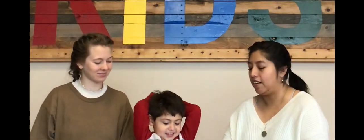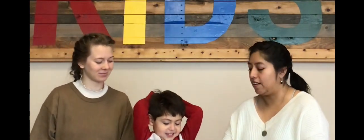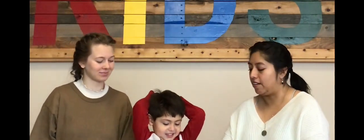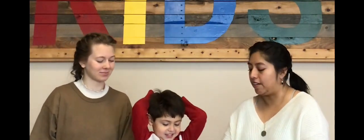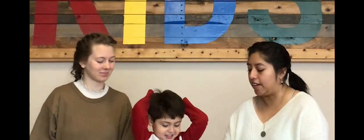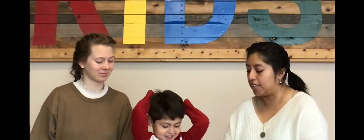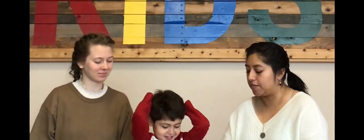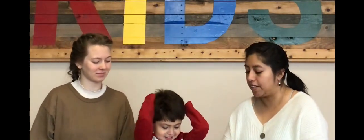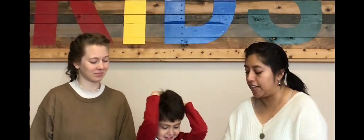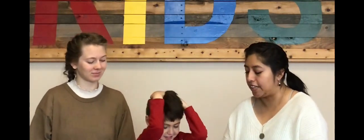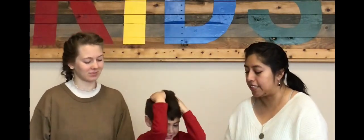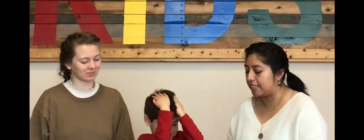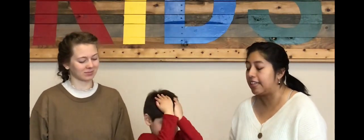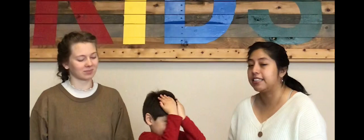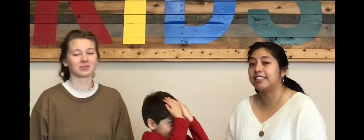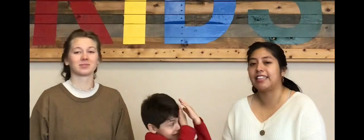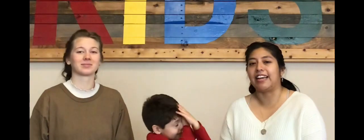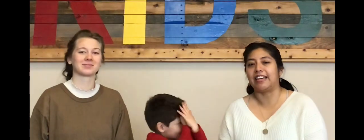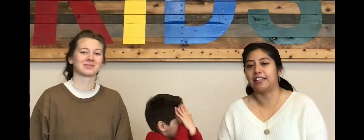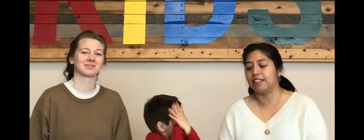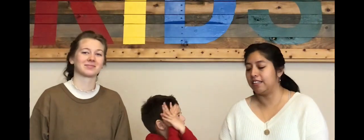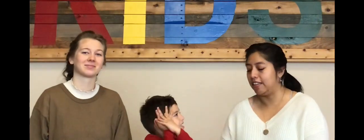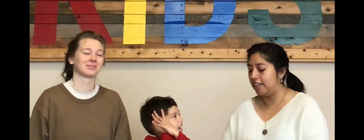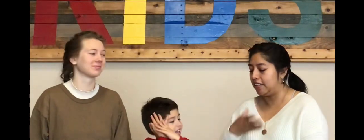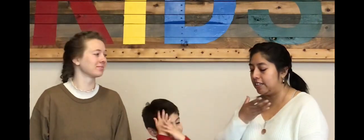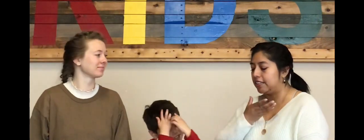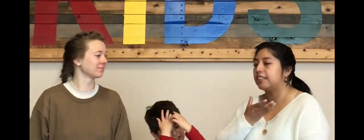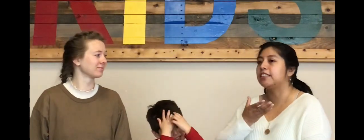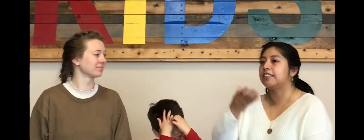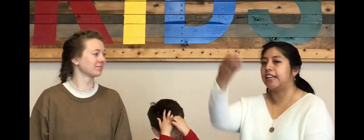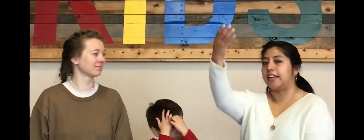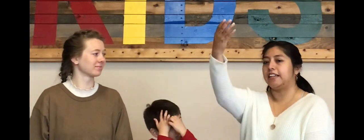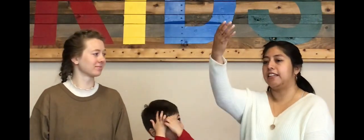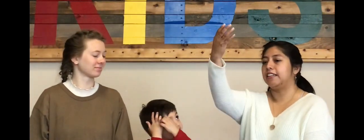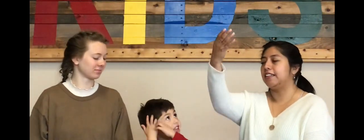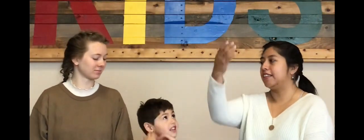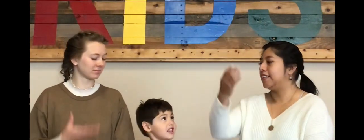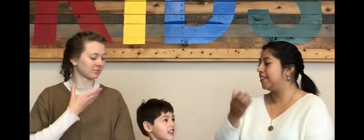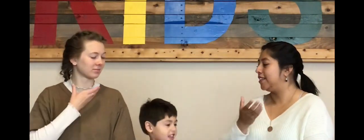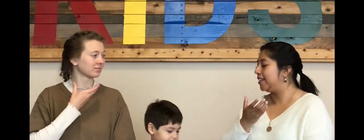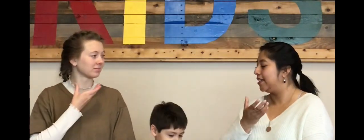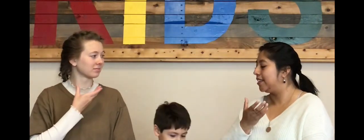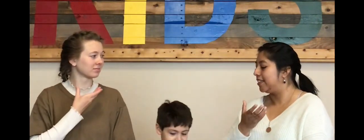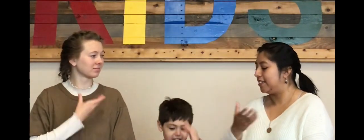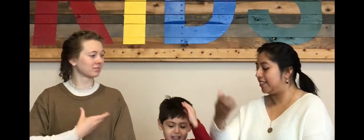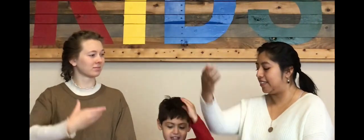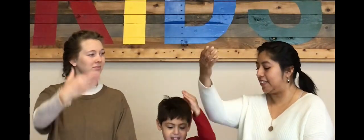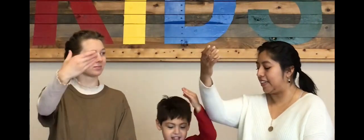Our next word is sing. Sing. Sing. Sing.